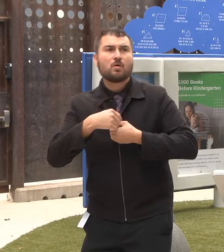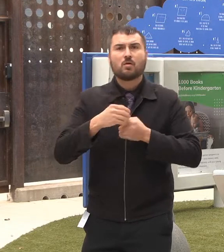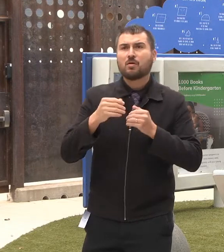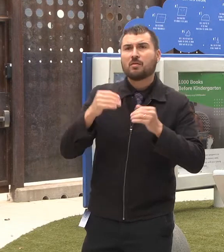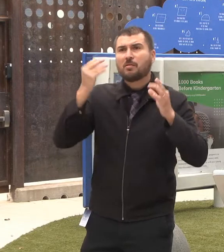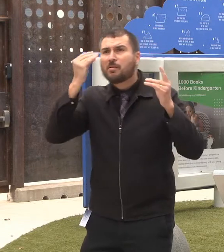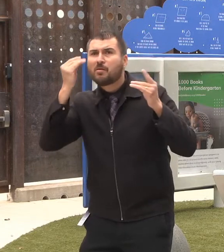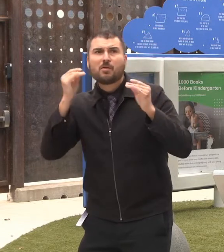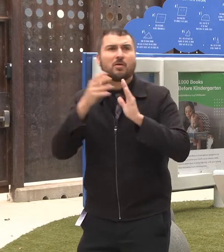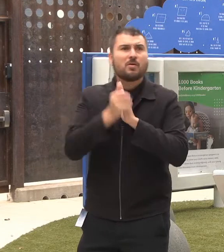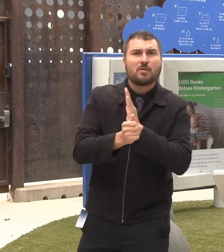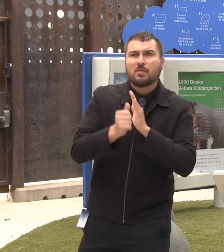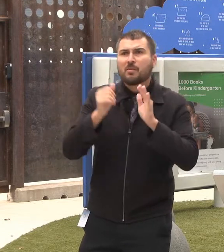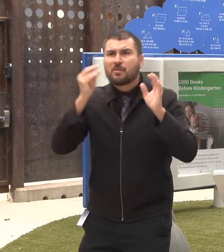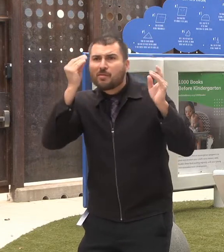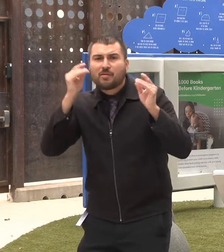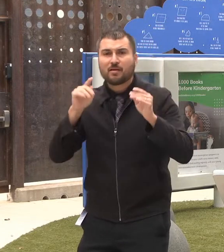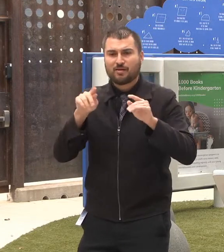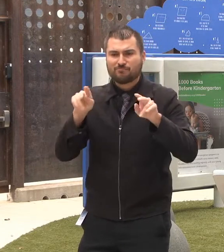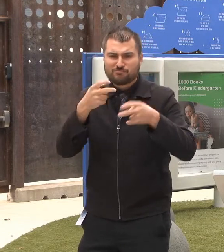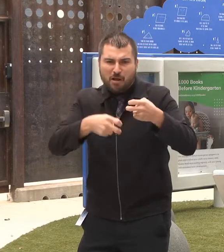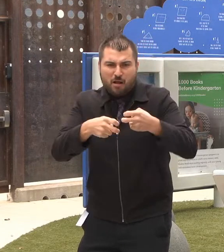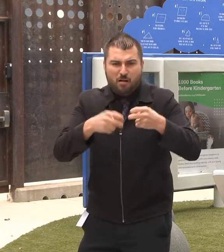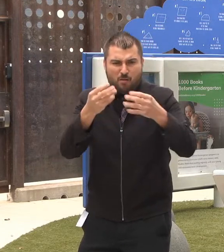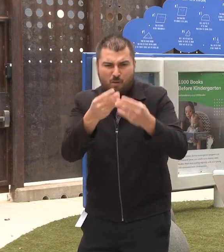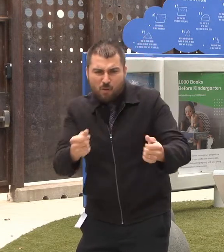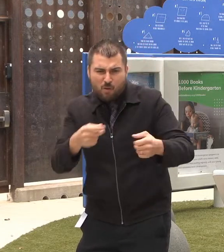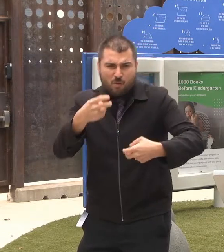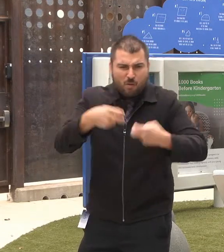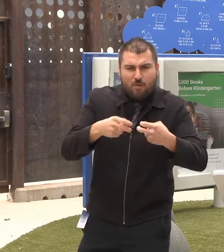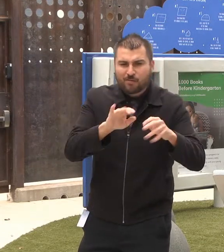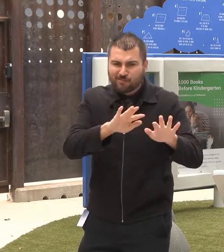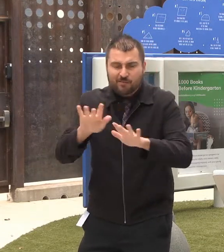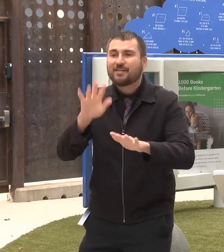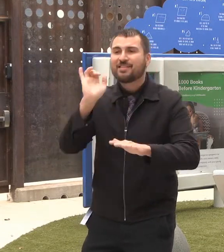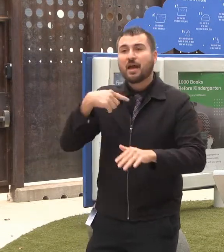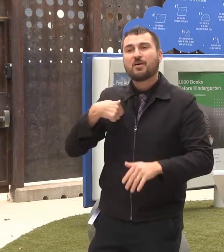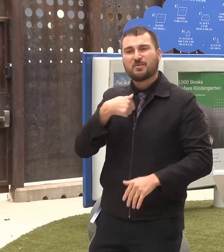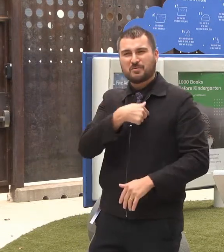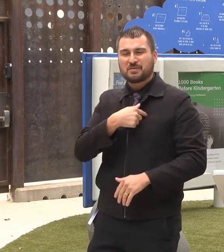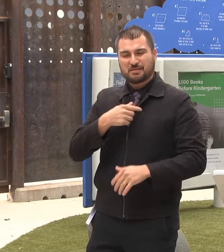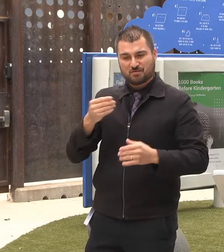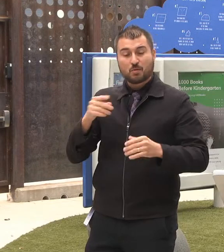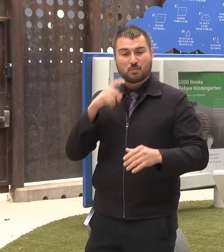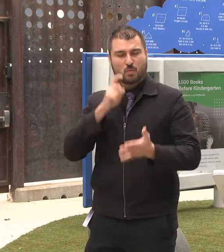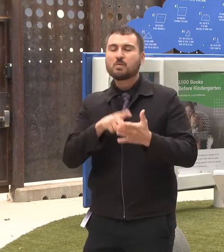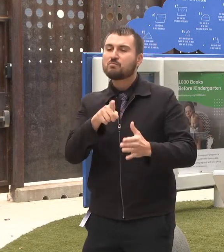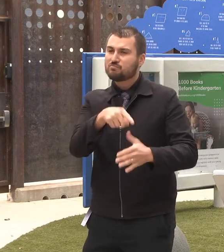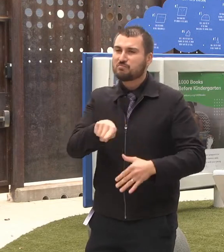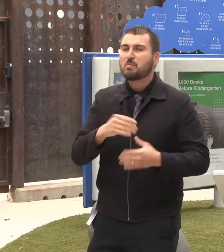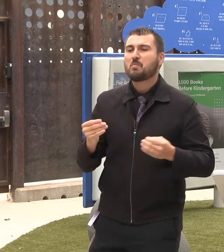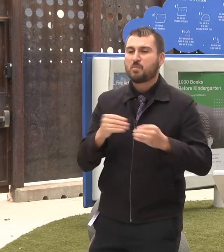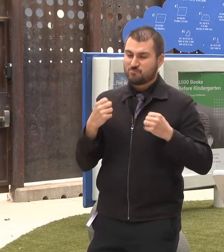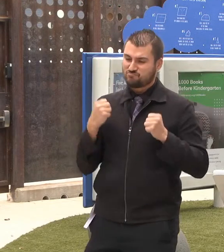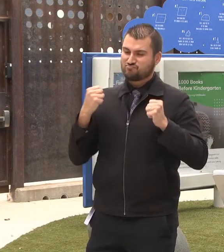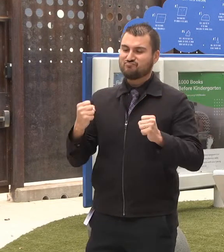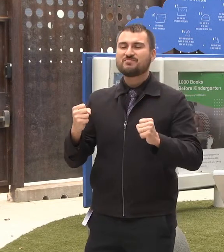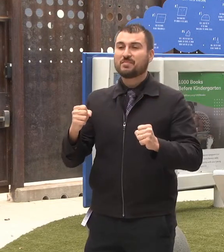discover how to solve problems, and they develop self-confidence. We want kids and family to use this space in an